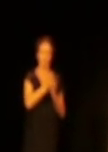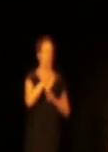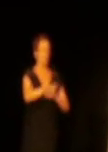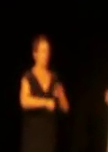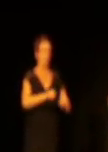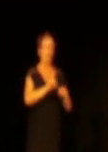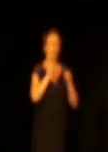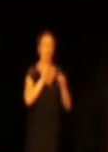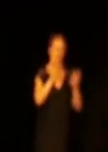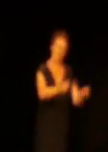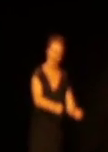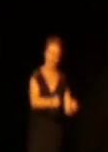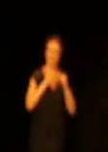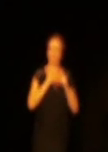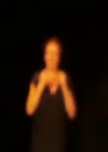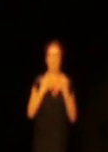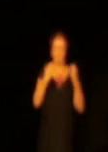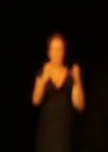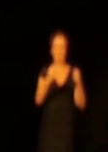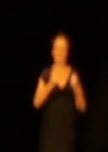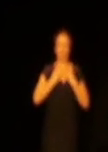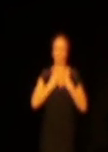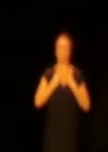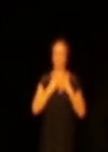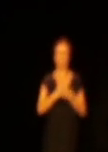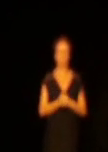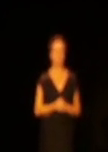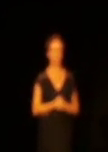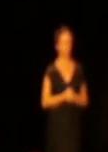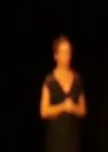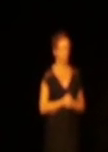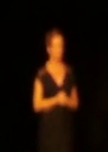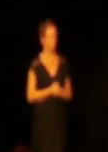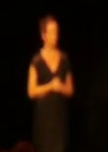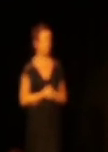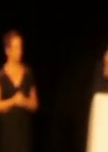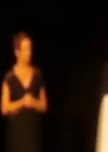ownership so it can be publicly run for the benefit of everybody along that line.